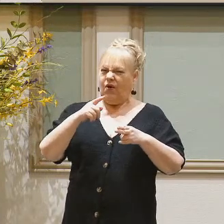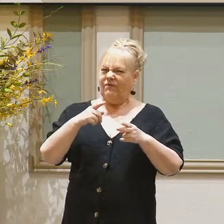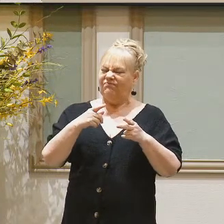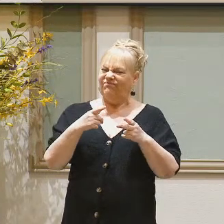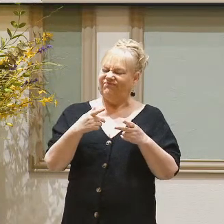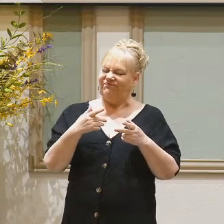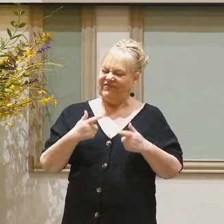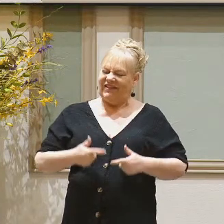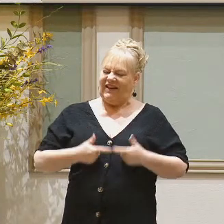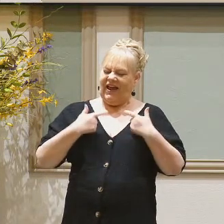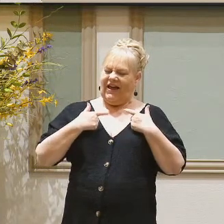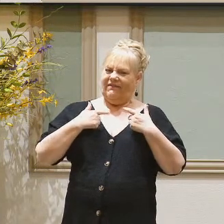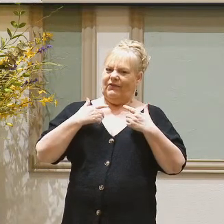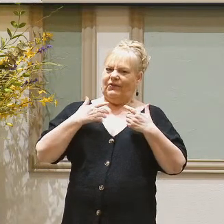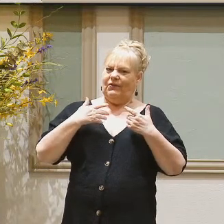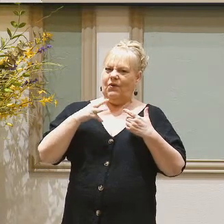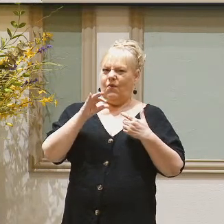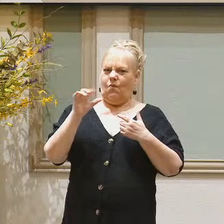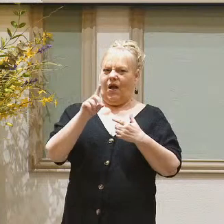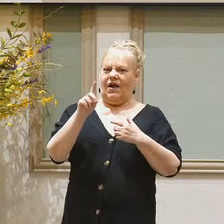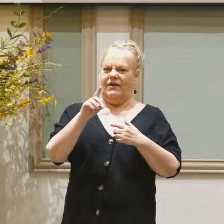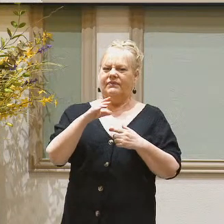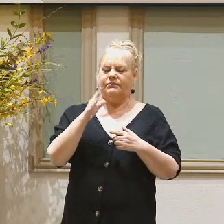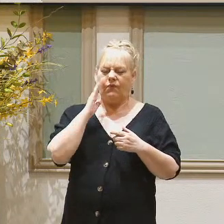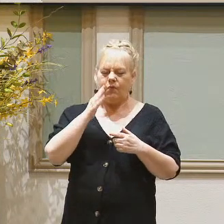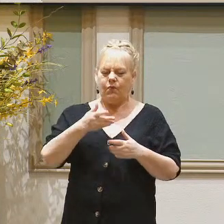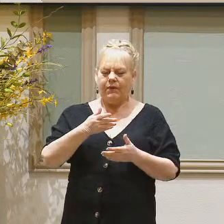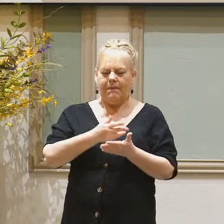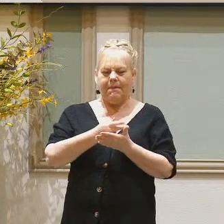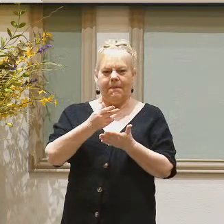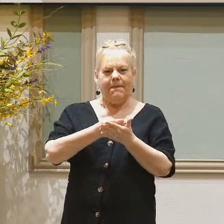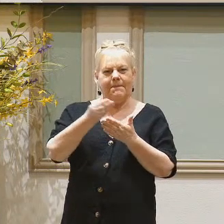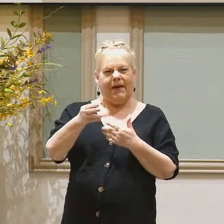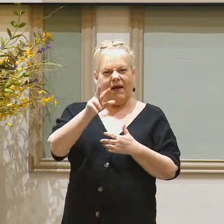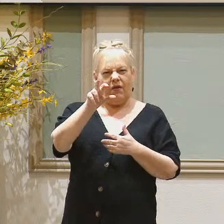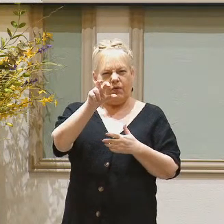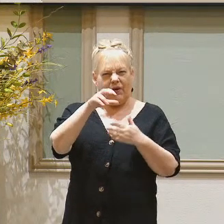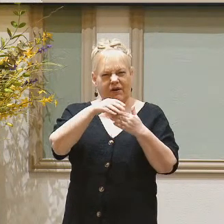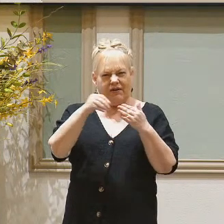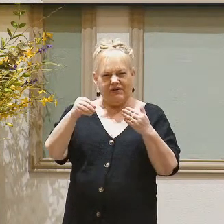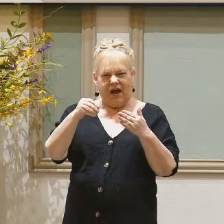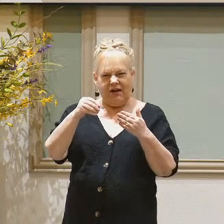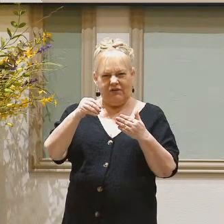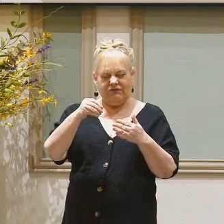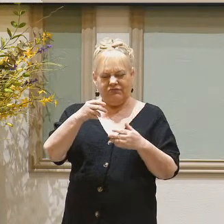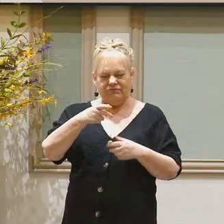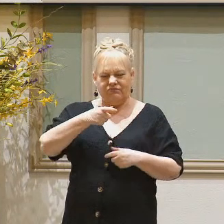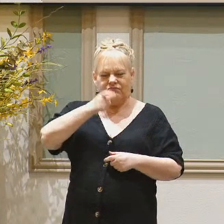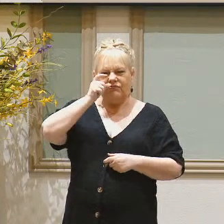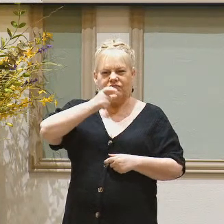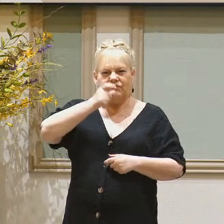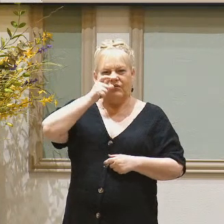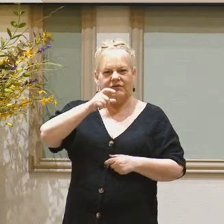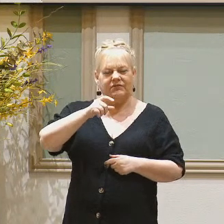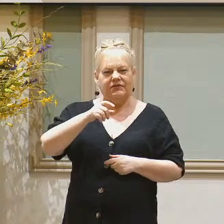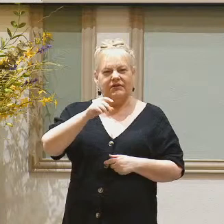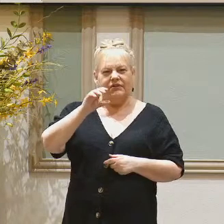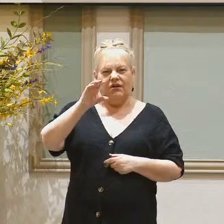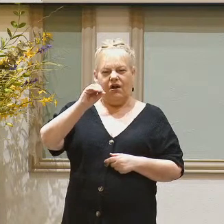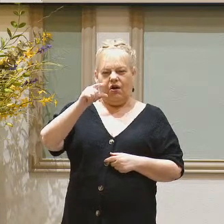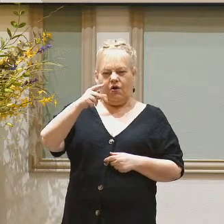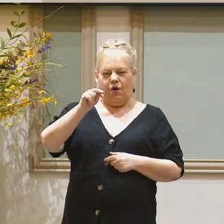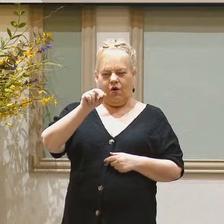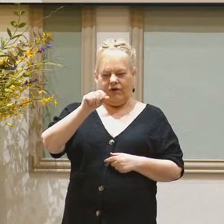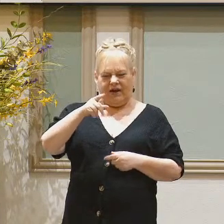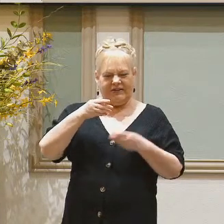life. He would buy $300 shots of cognac after every victory, rumored to have spent around